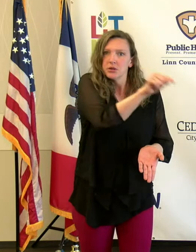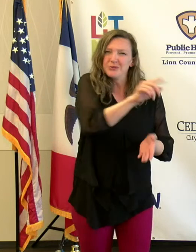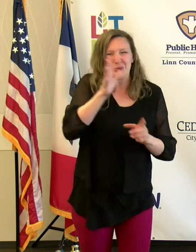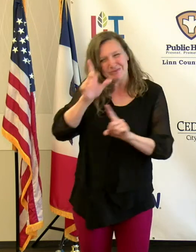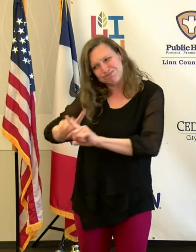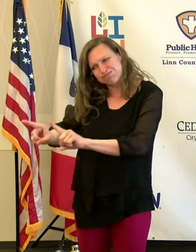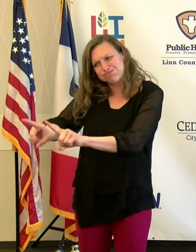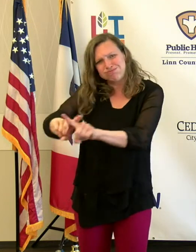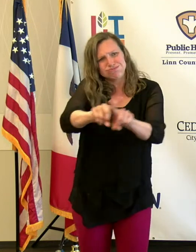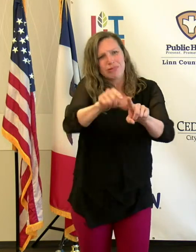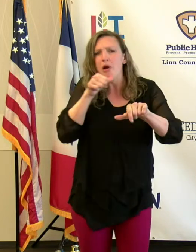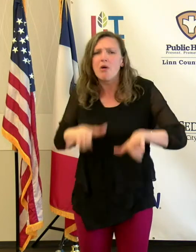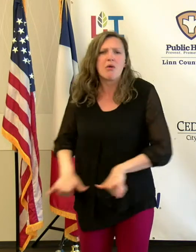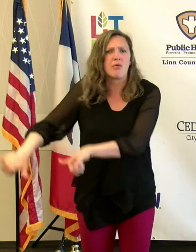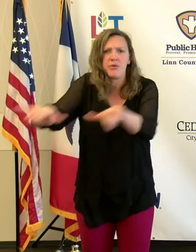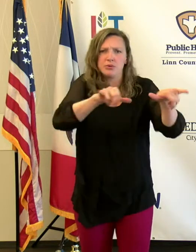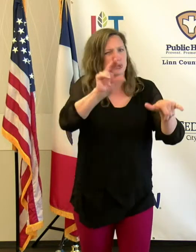planning.